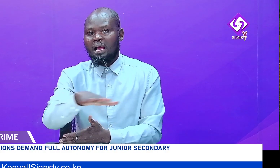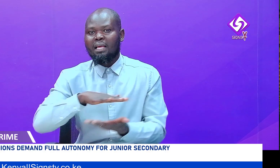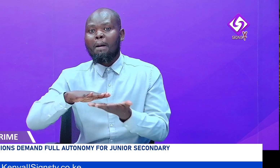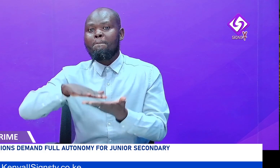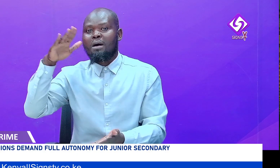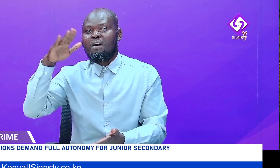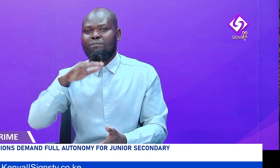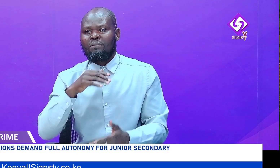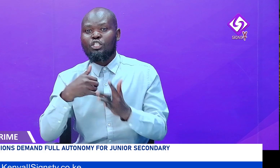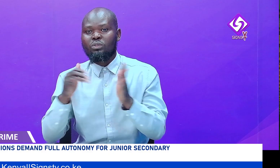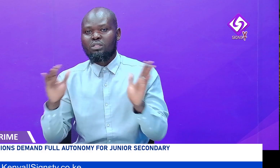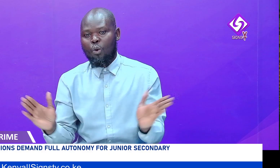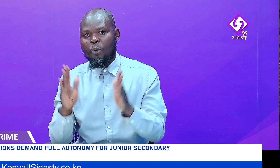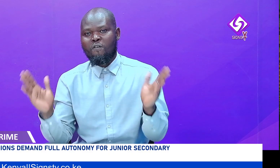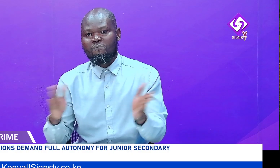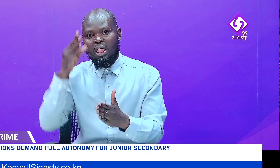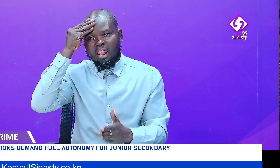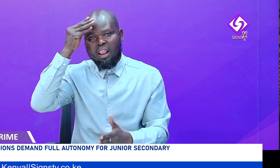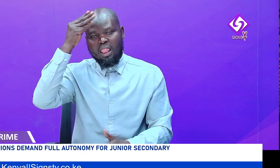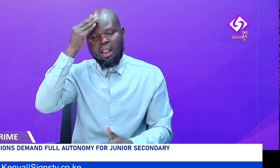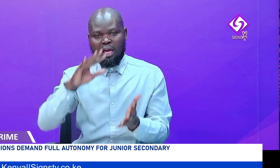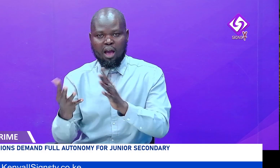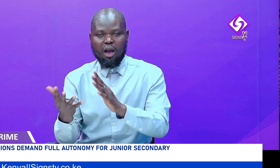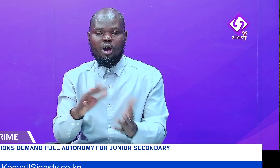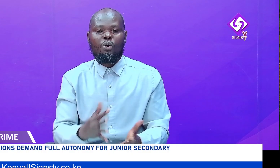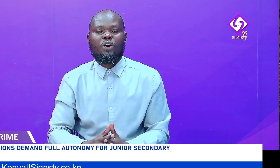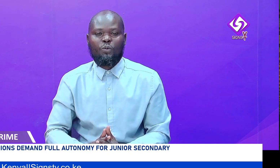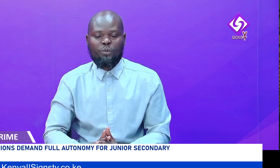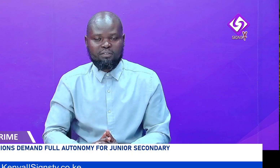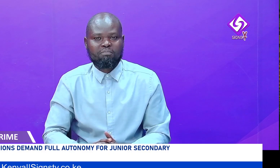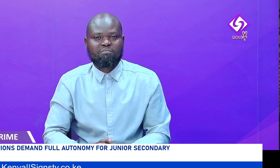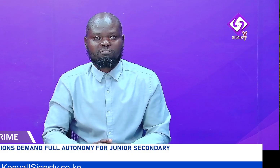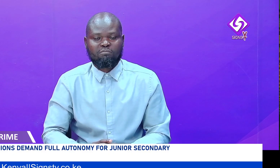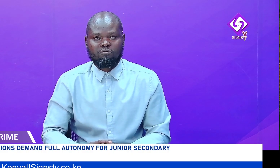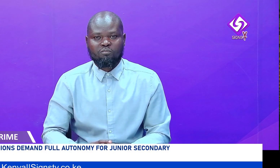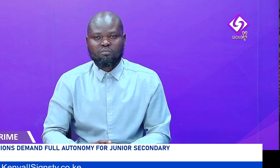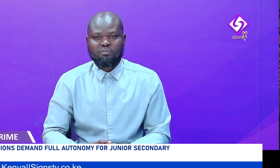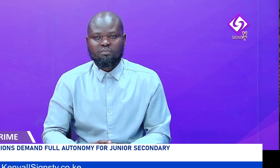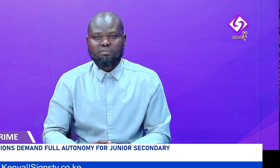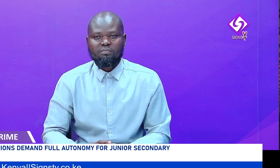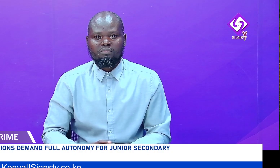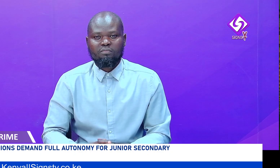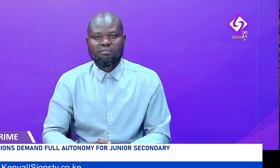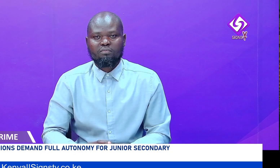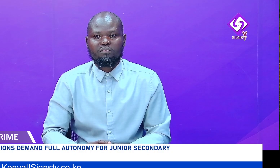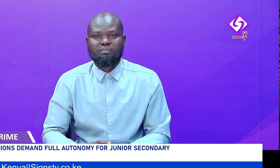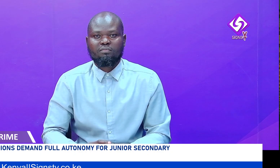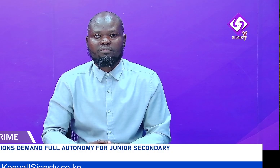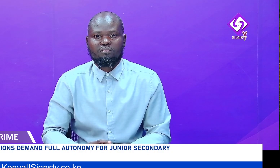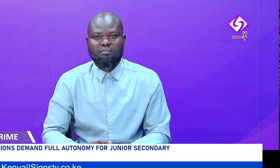establish an independent system for JSS, warning that failure to act could compromise smooth